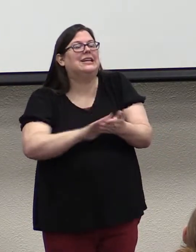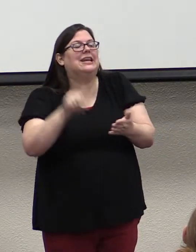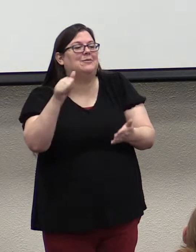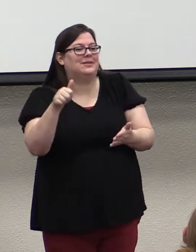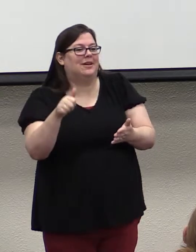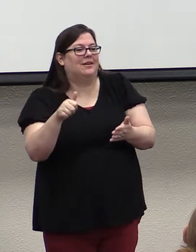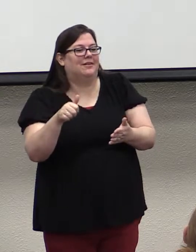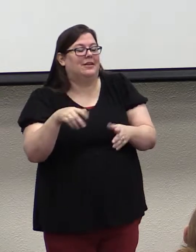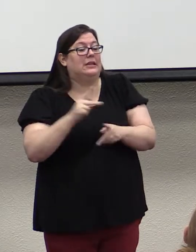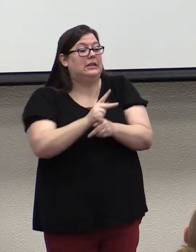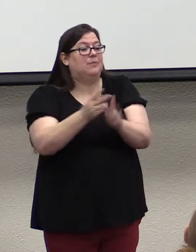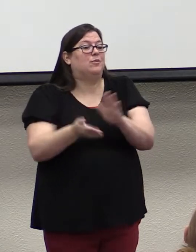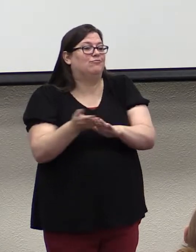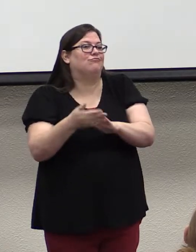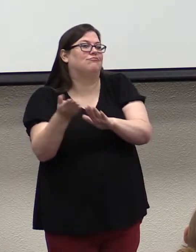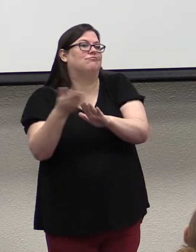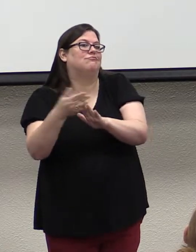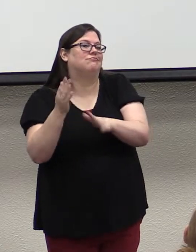smoothly.